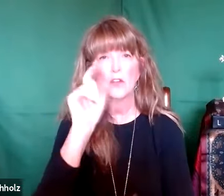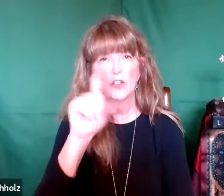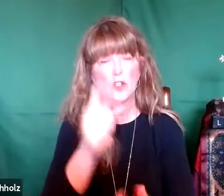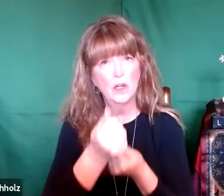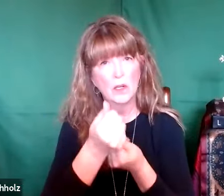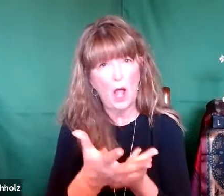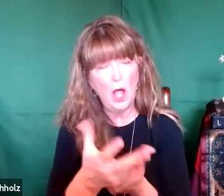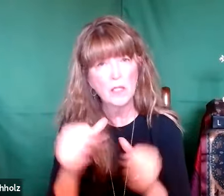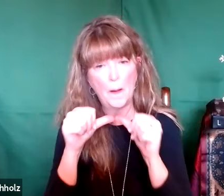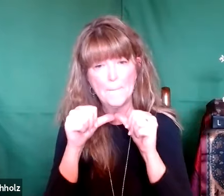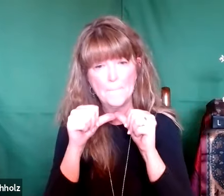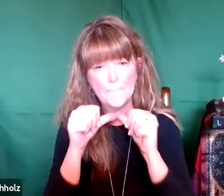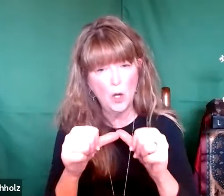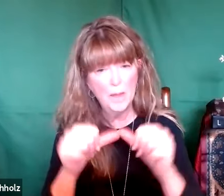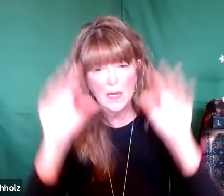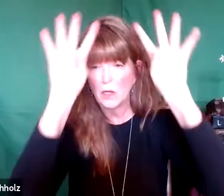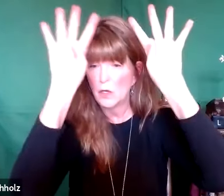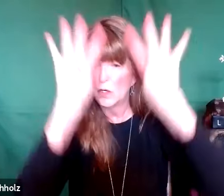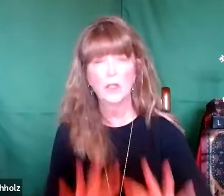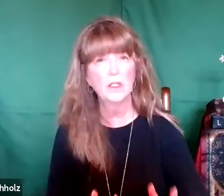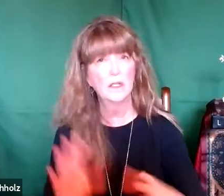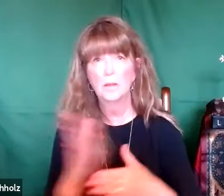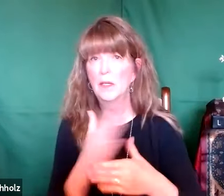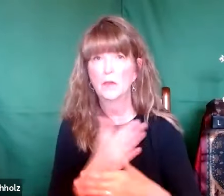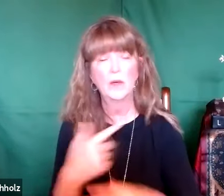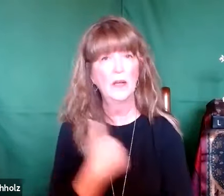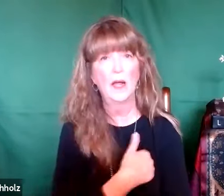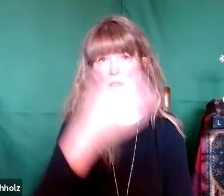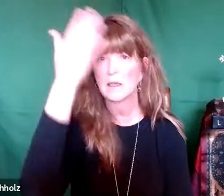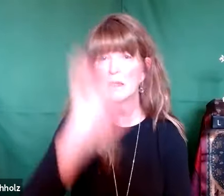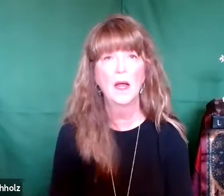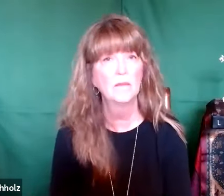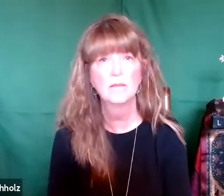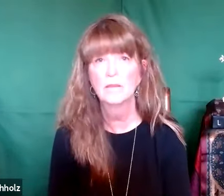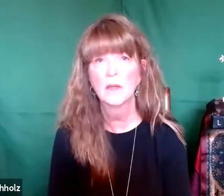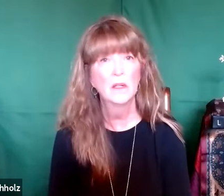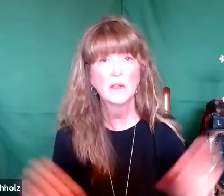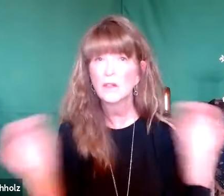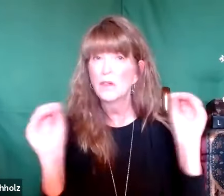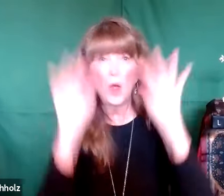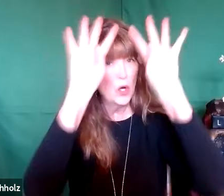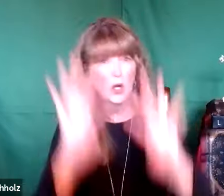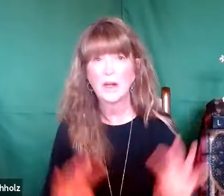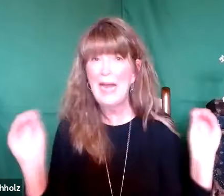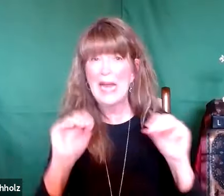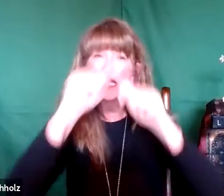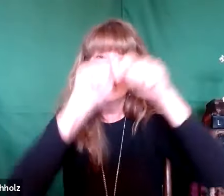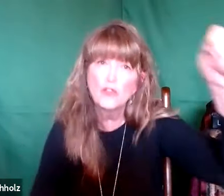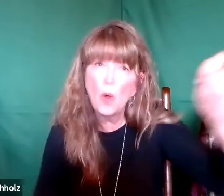He's a great example that there is absolutely nothing a person can do,